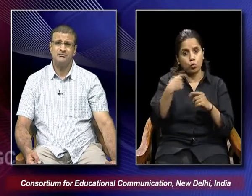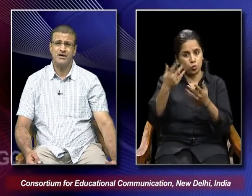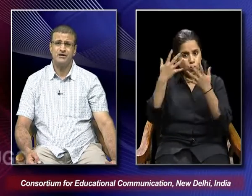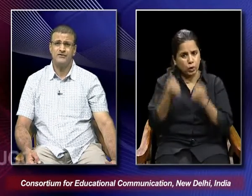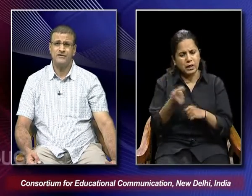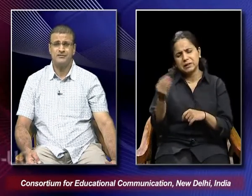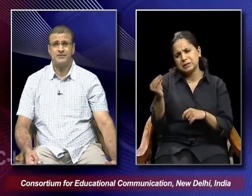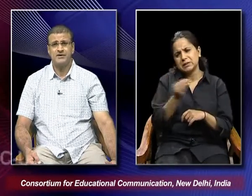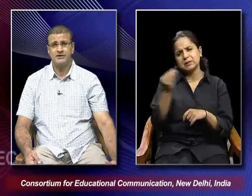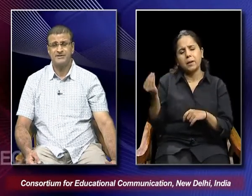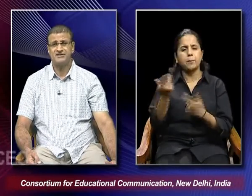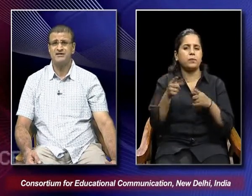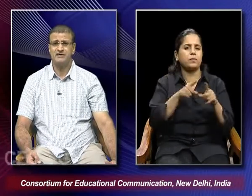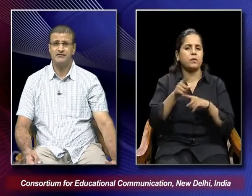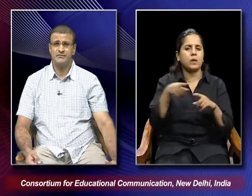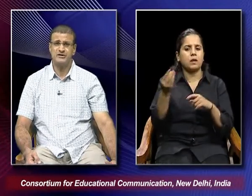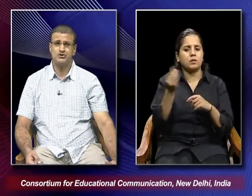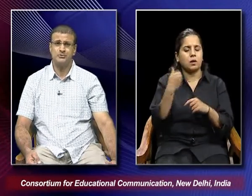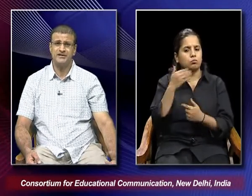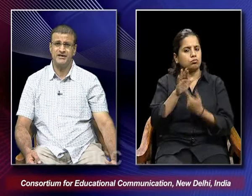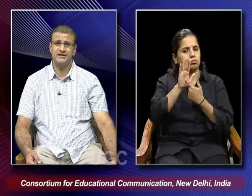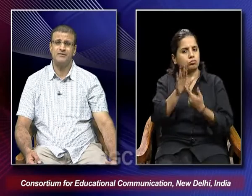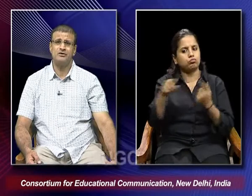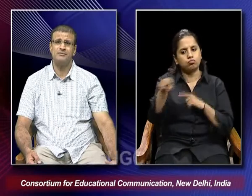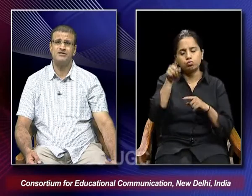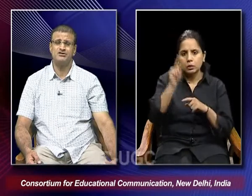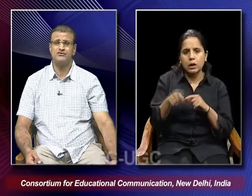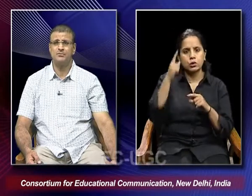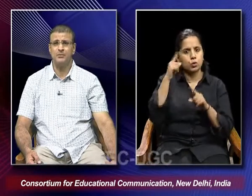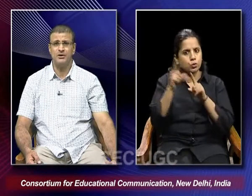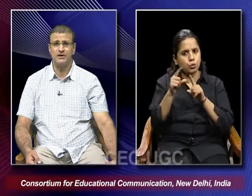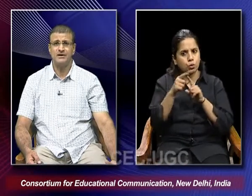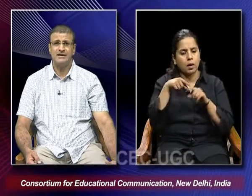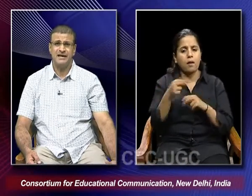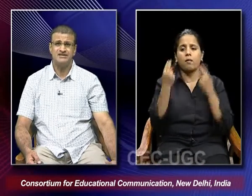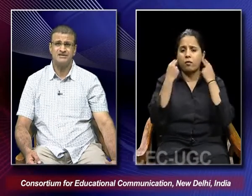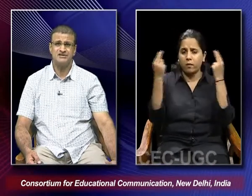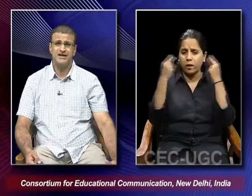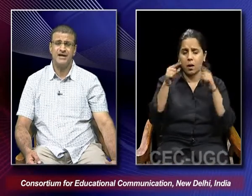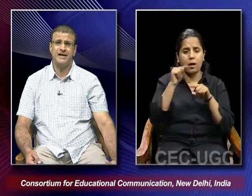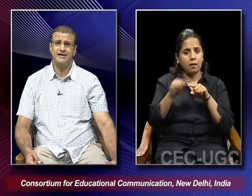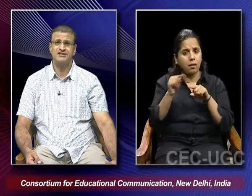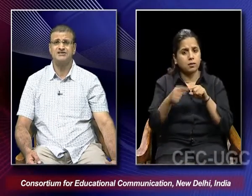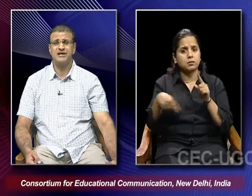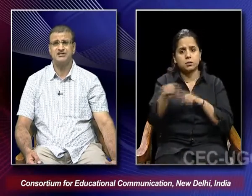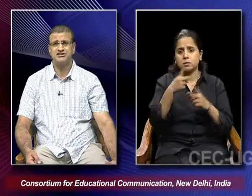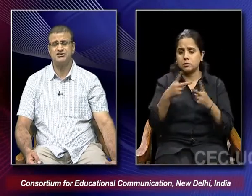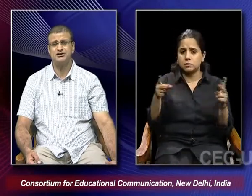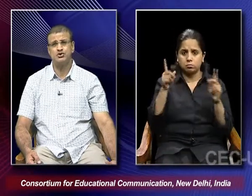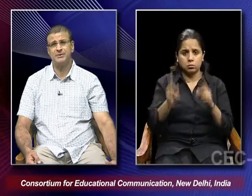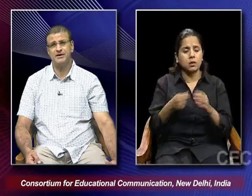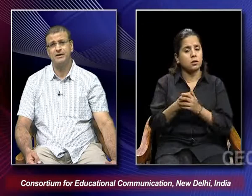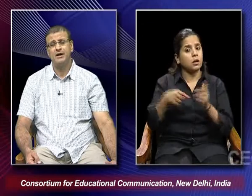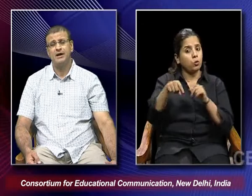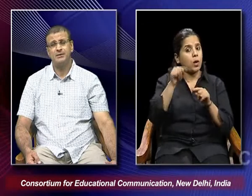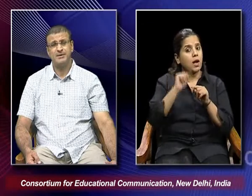some kind of a representative government should be there on the basis of the popular elections, and these elections, they should